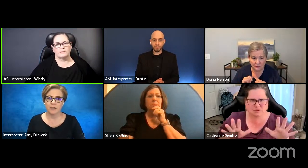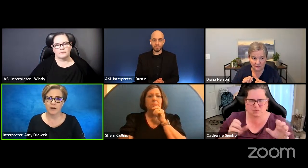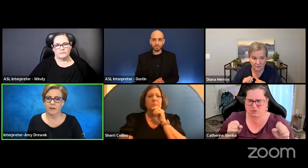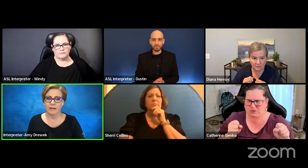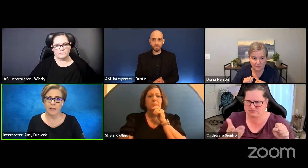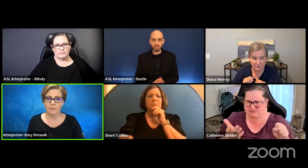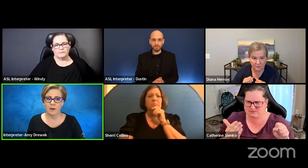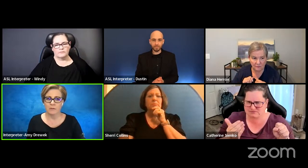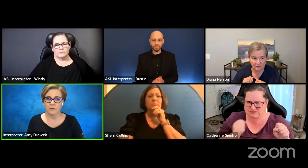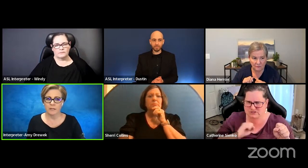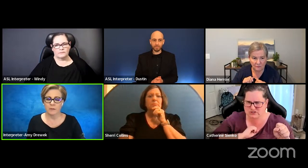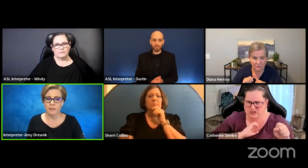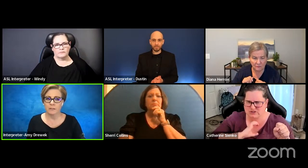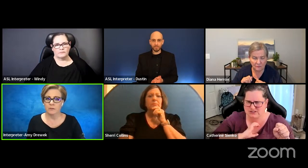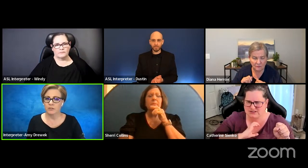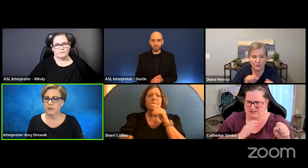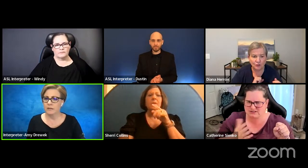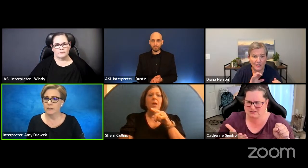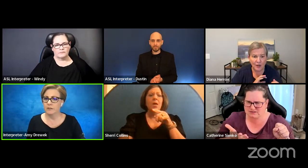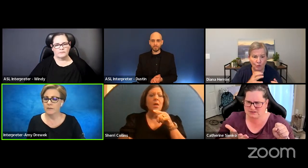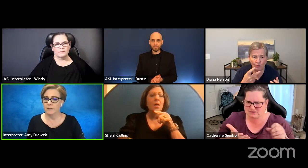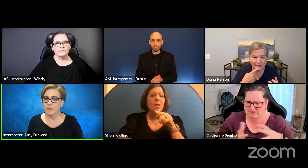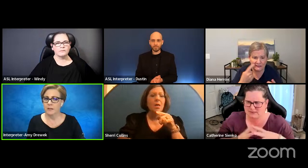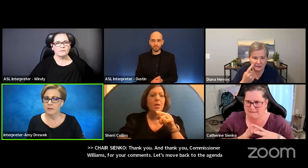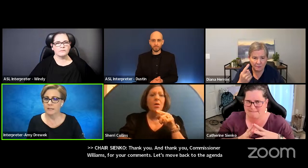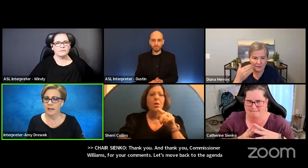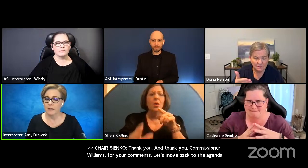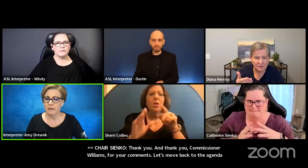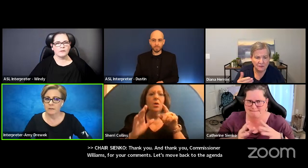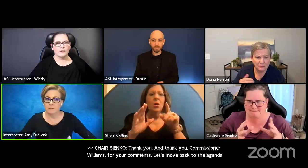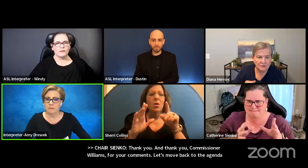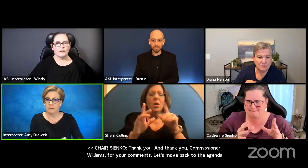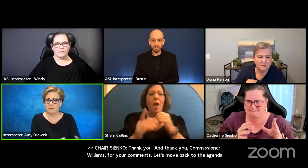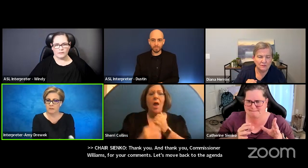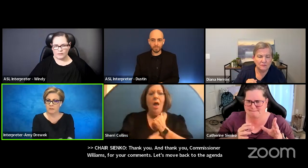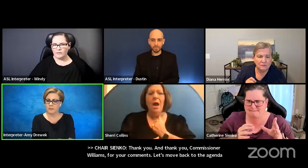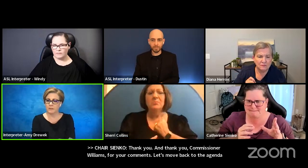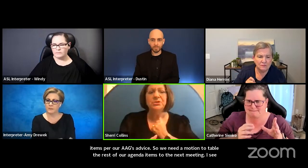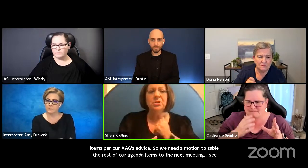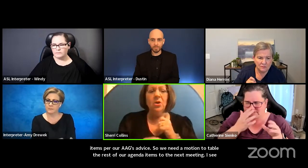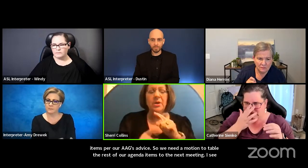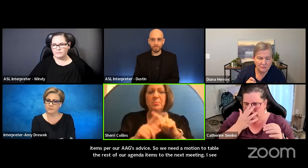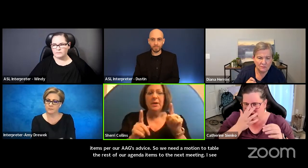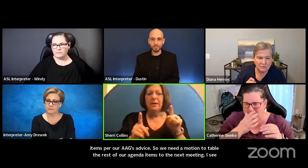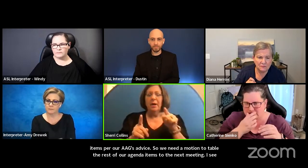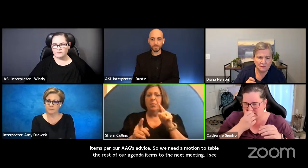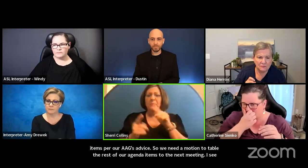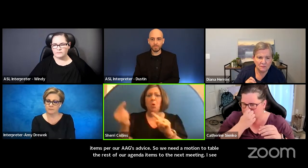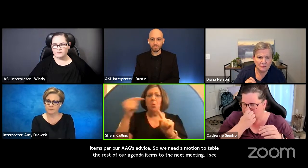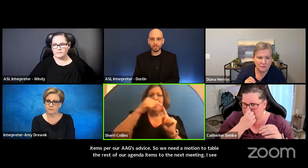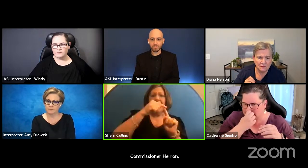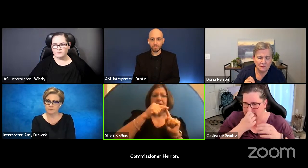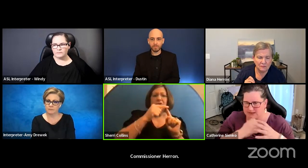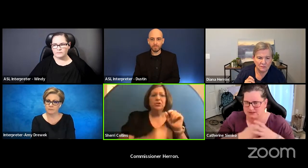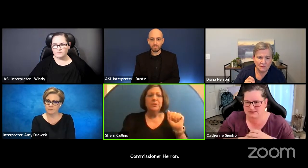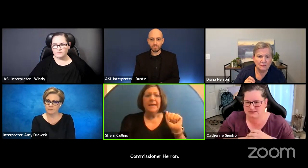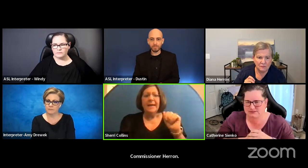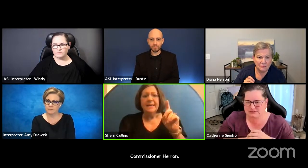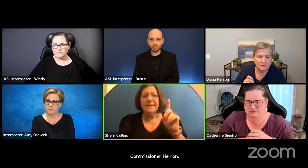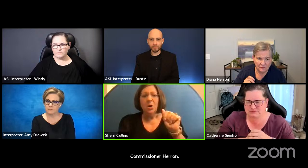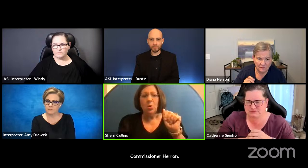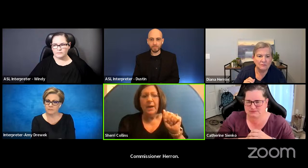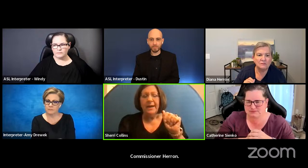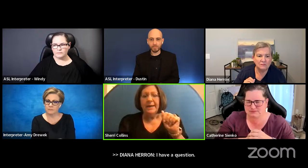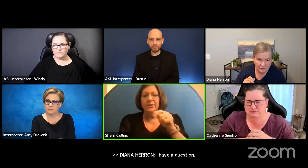Yes, and actually Sherry came on really quick. So Sherry, did you have something you'd like to add? I'm sorry, but go back to